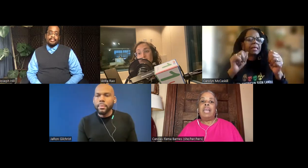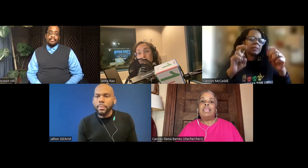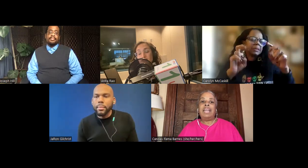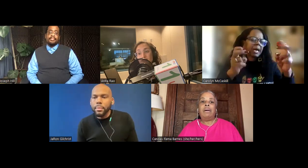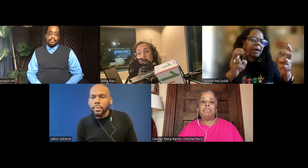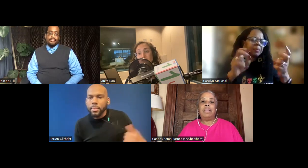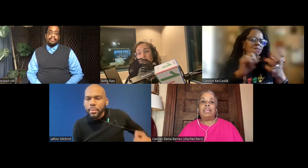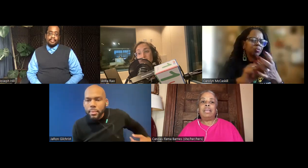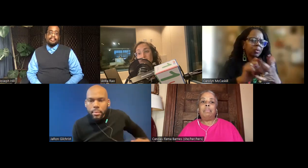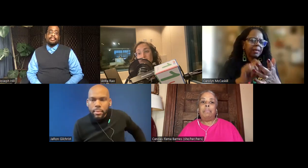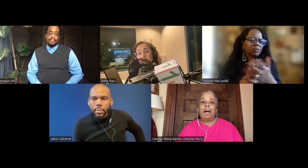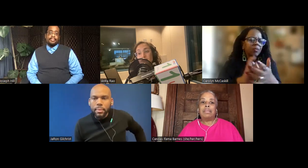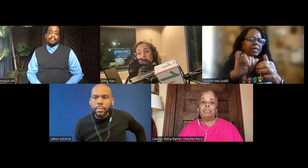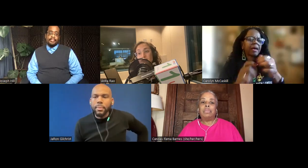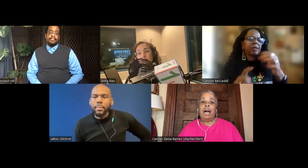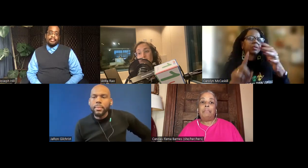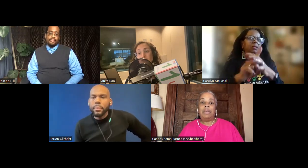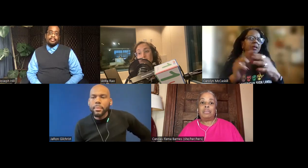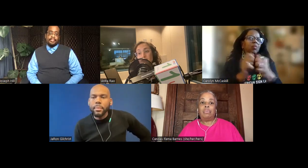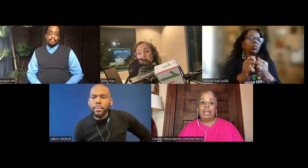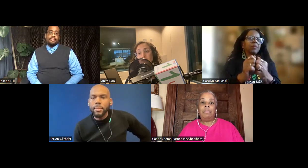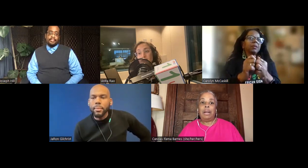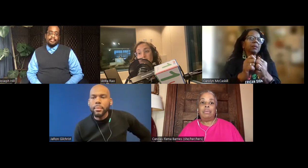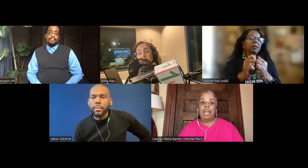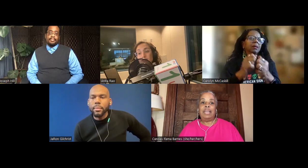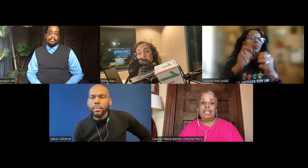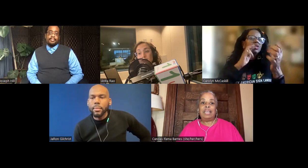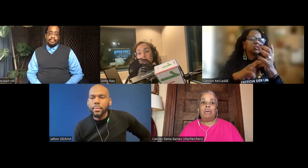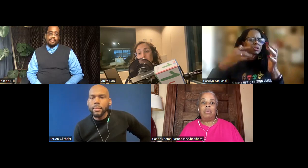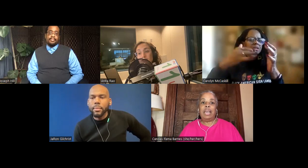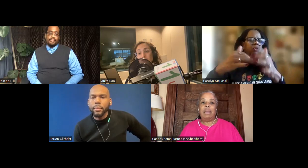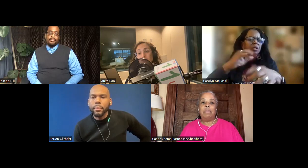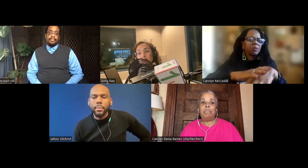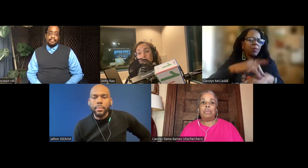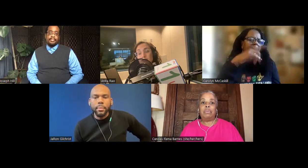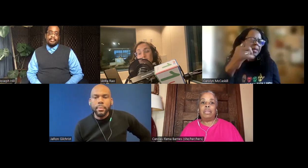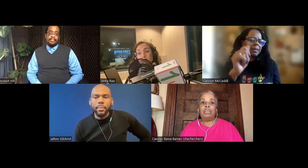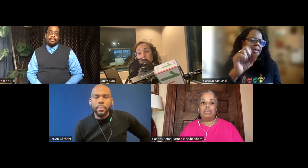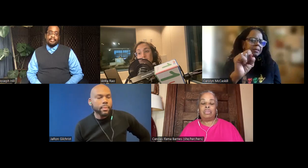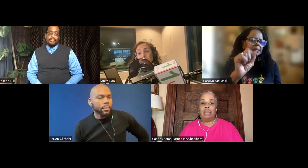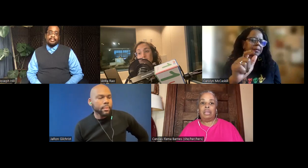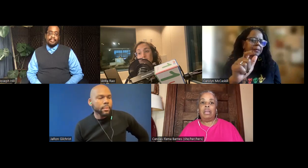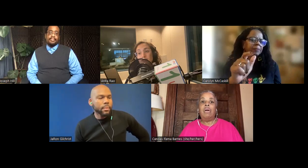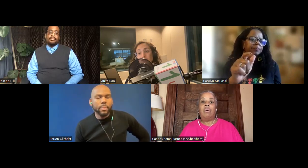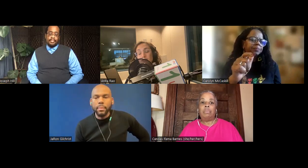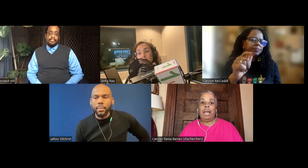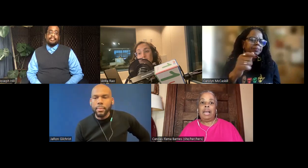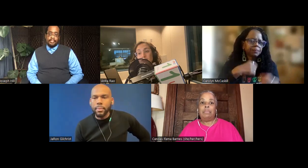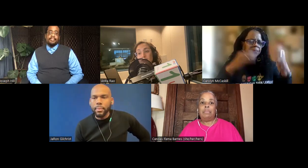And that helped me think about possible topics to write about, and that's how we came up with the research study on Black